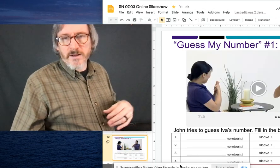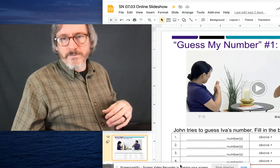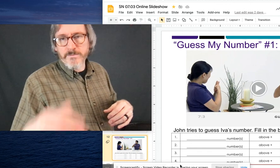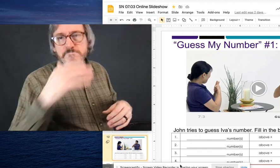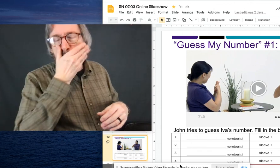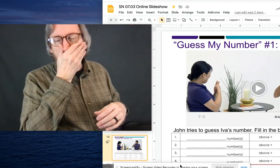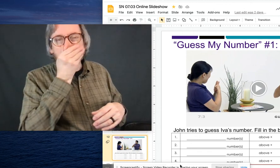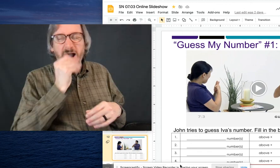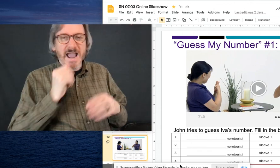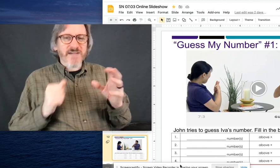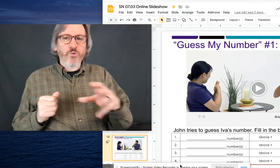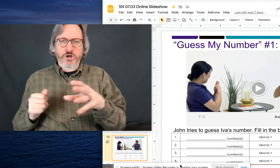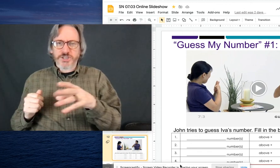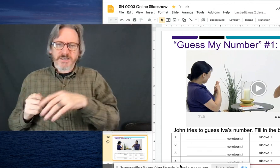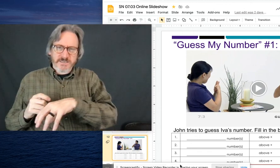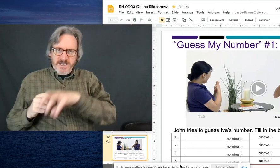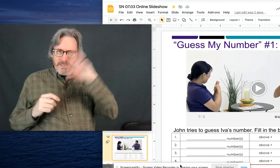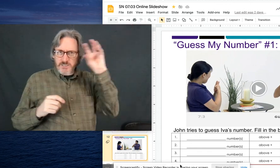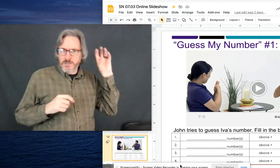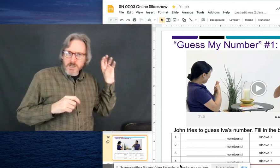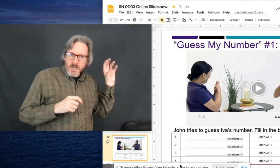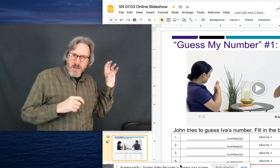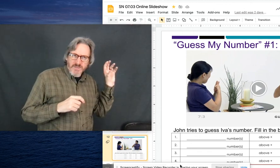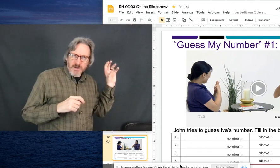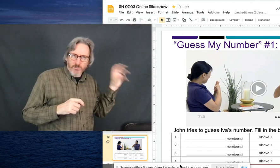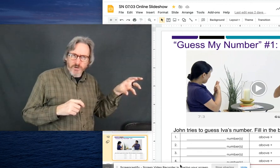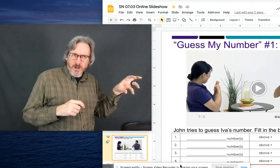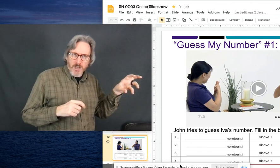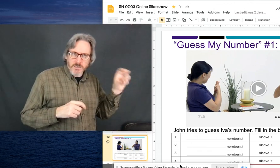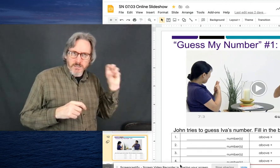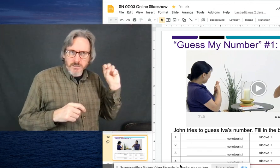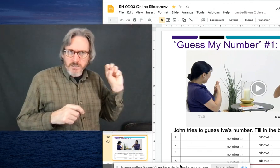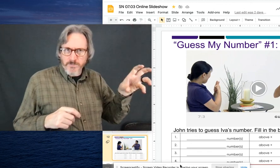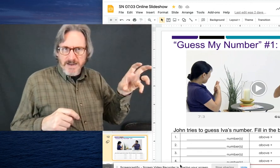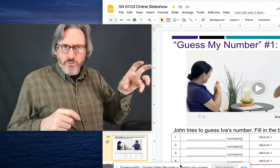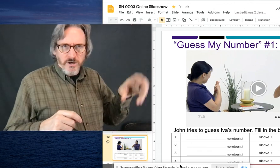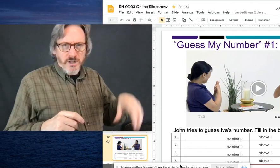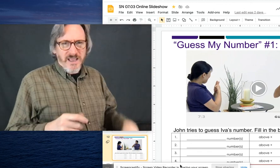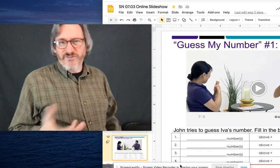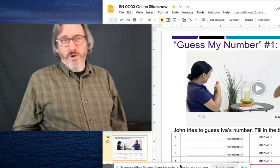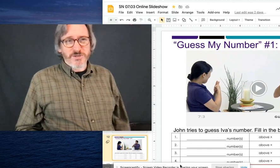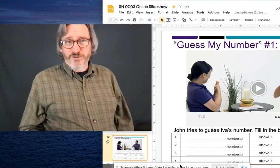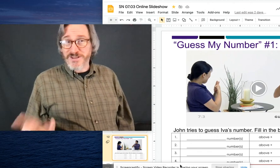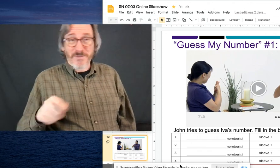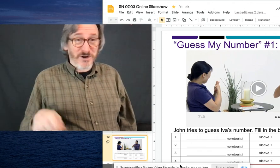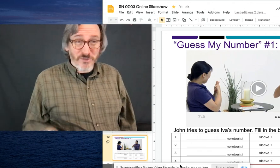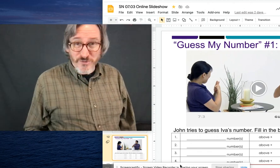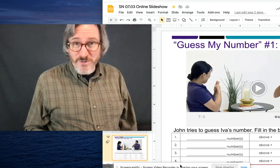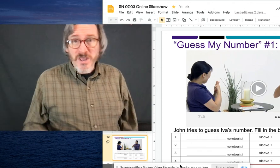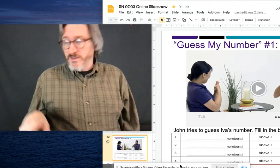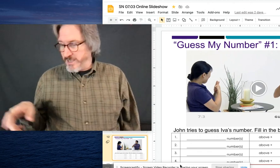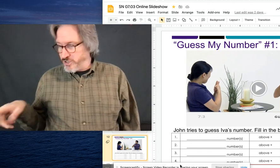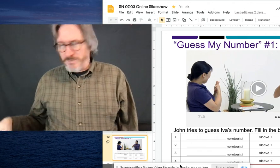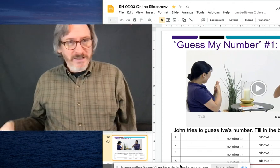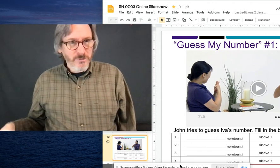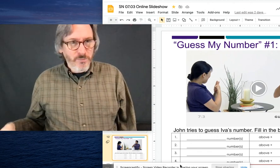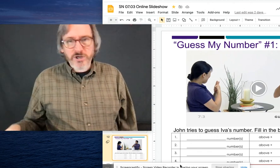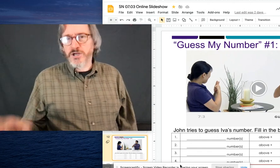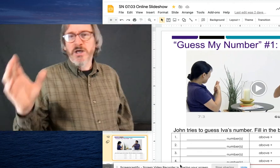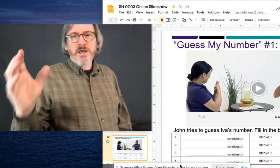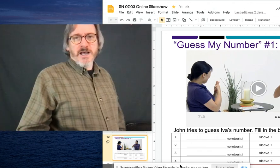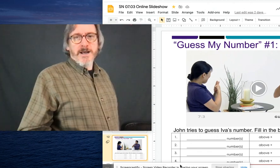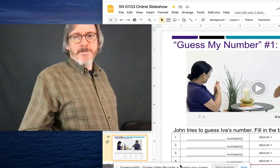You can see how you could use this style of questioning. Of if I'm trying to determine, how